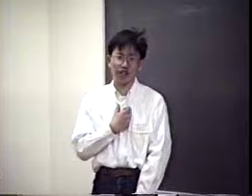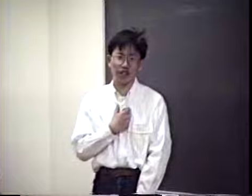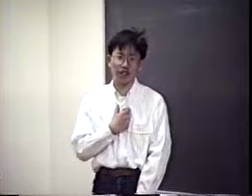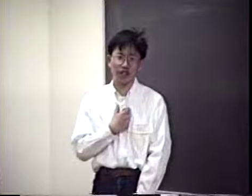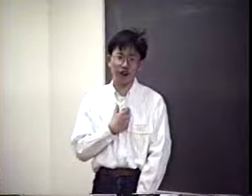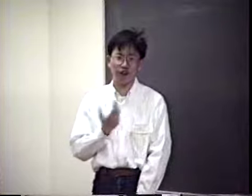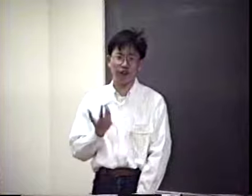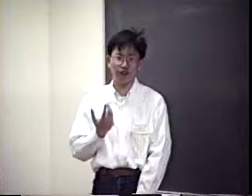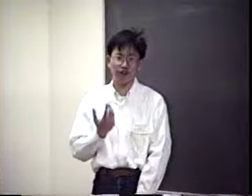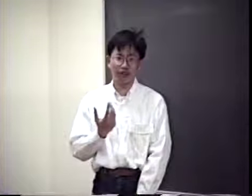Asian, Hong Kong.